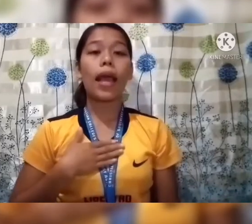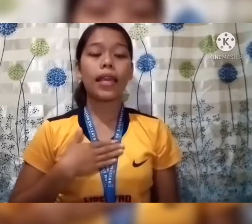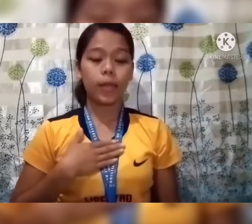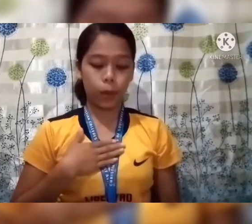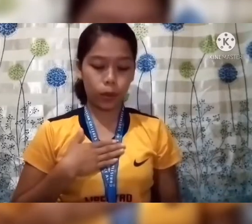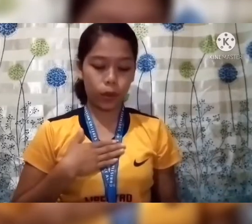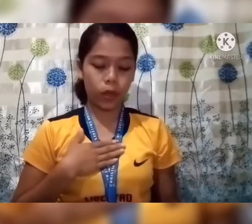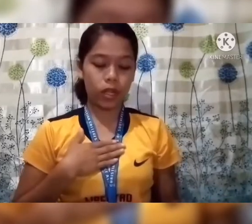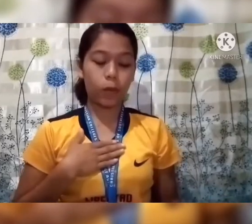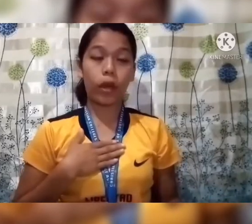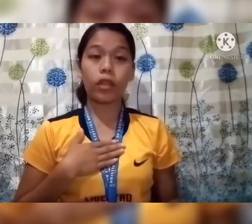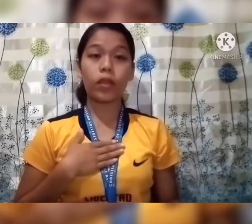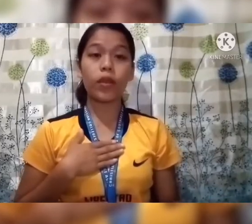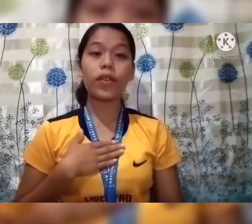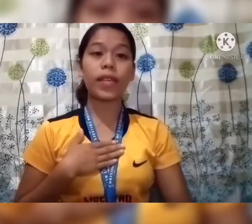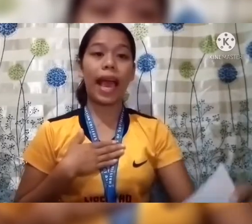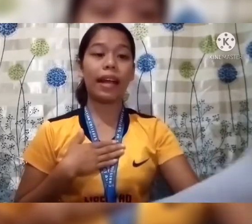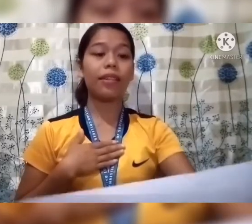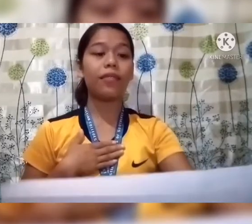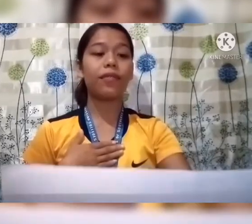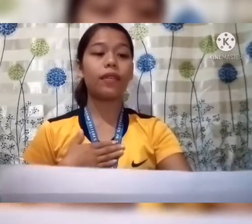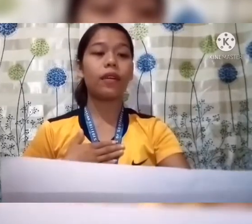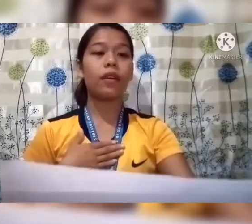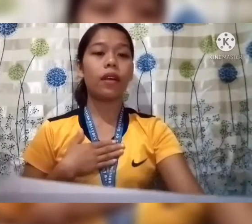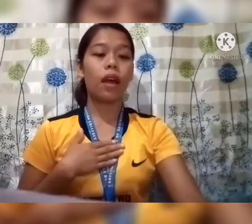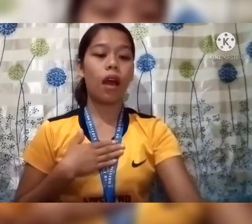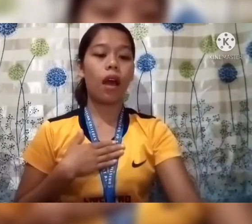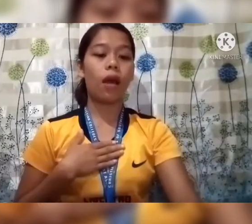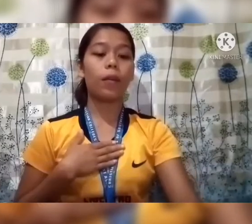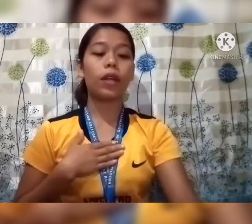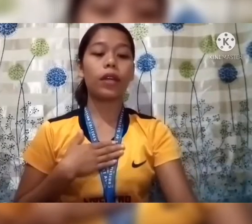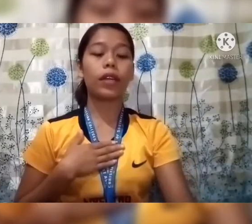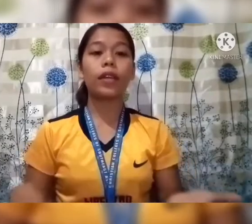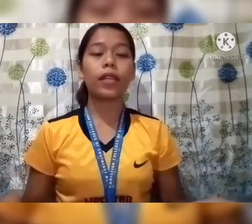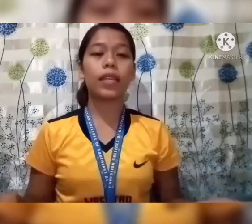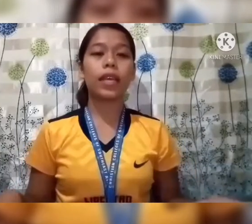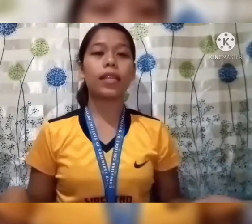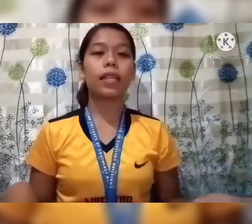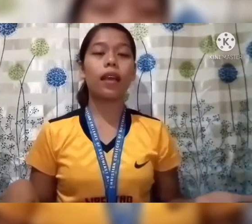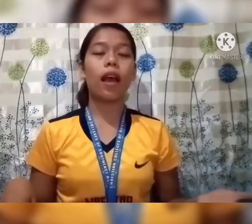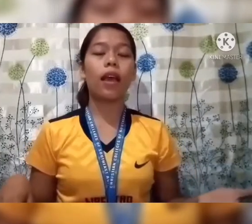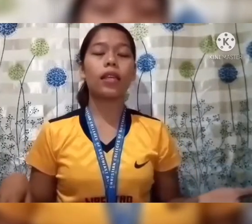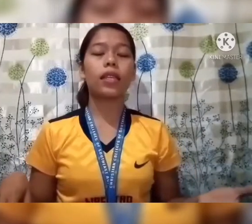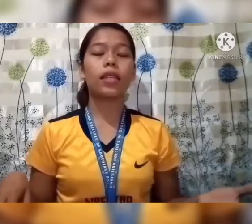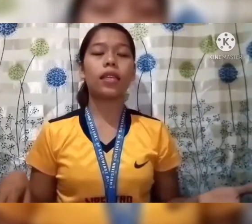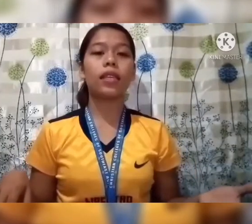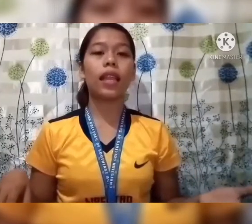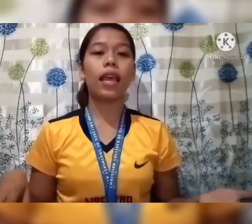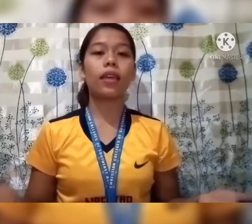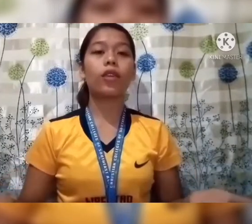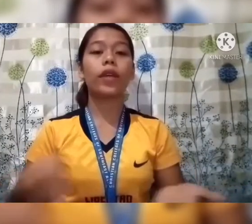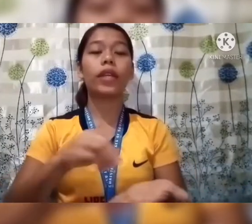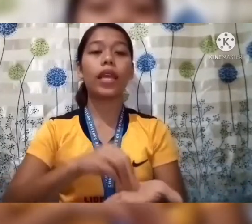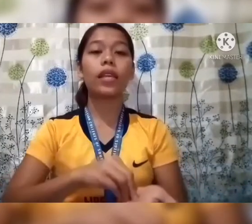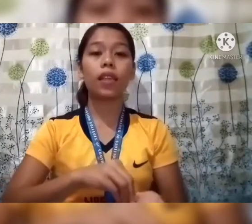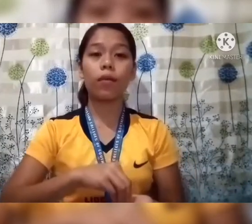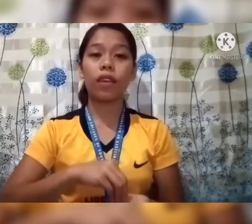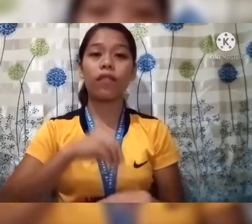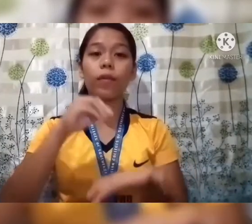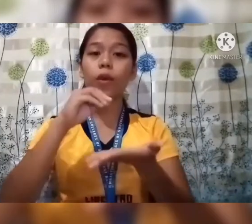is pointing to yourself. Learn is just like you are taking something from your